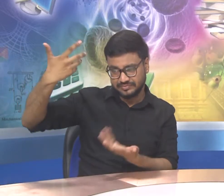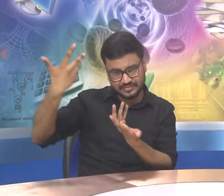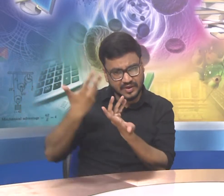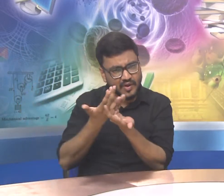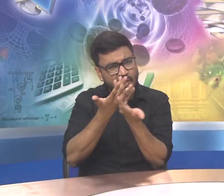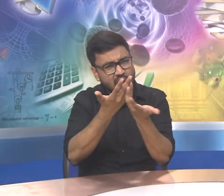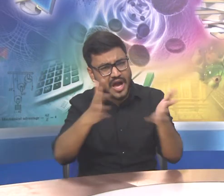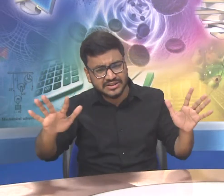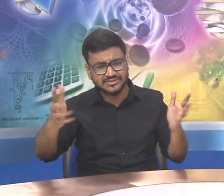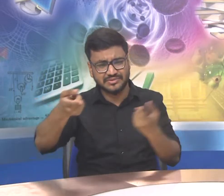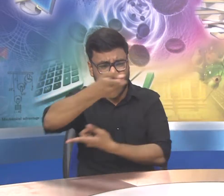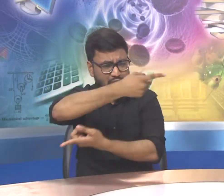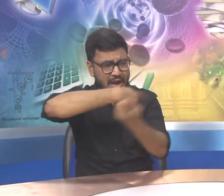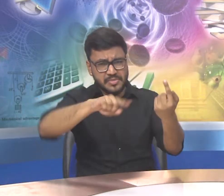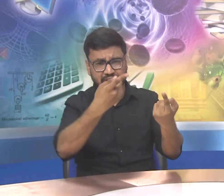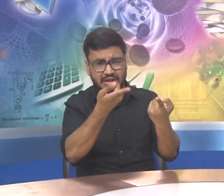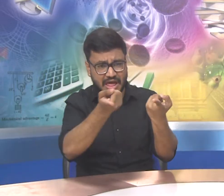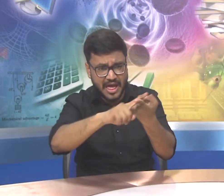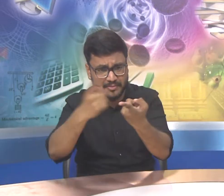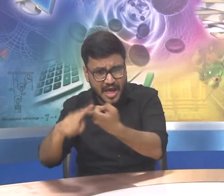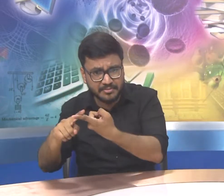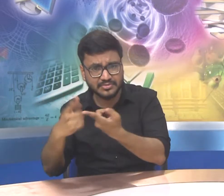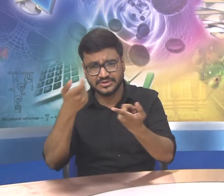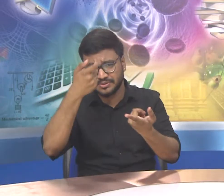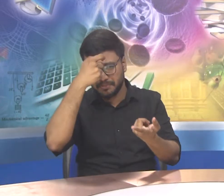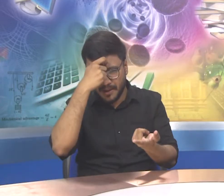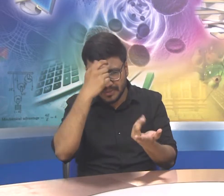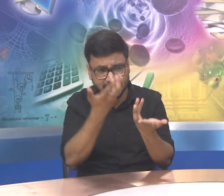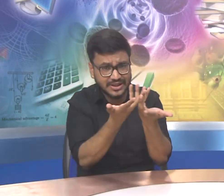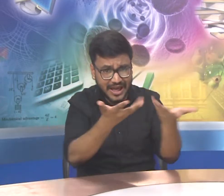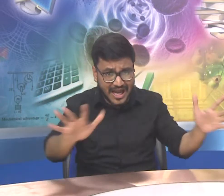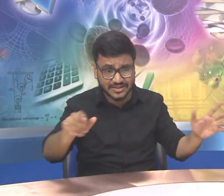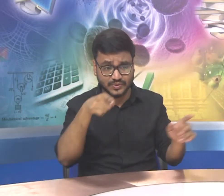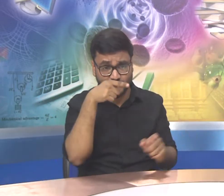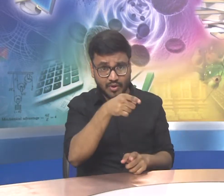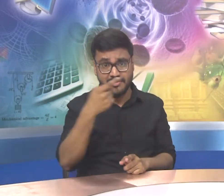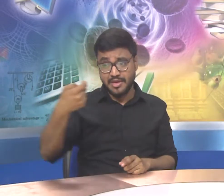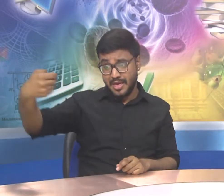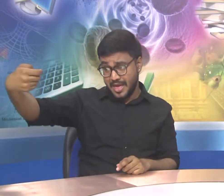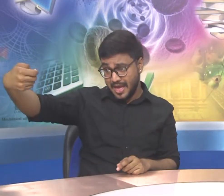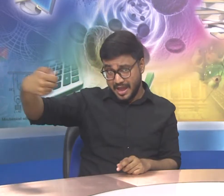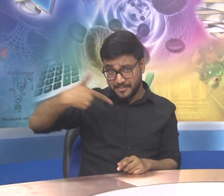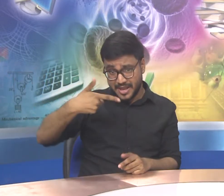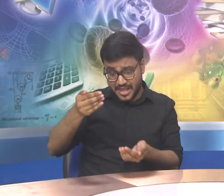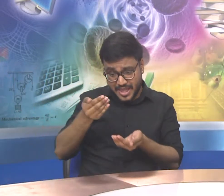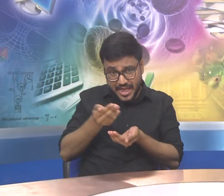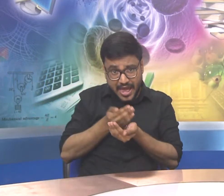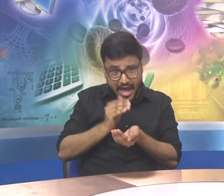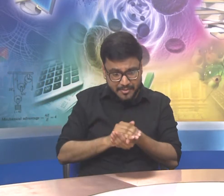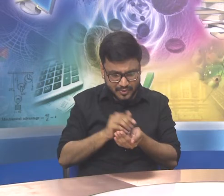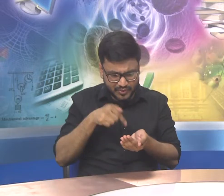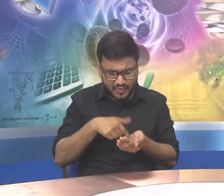It means the chance of loss, damage or something bad happening.